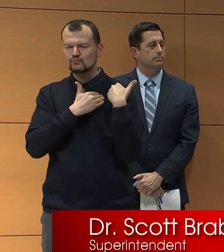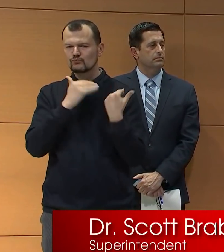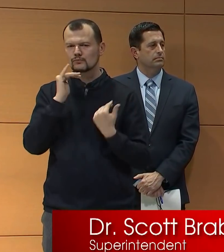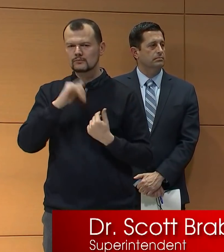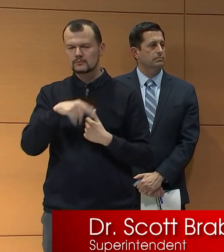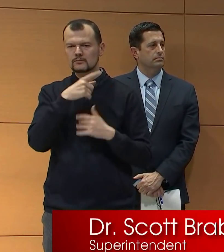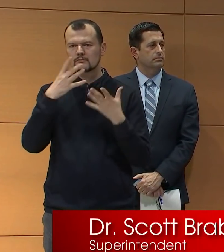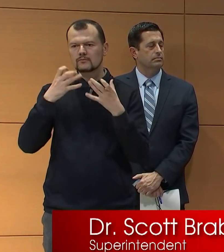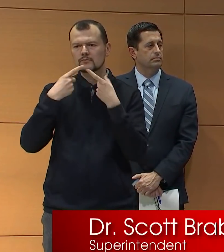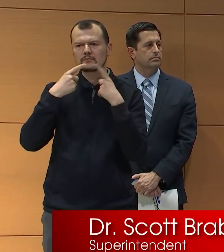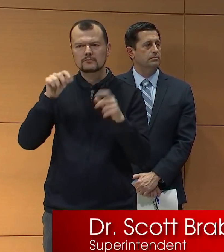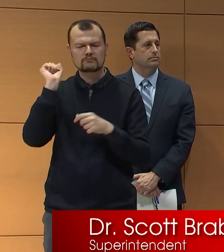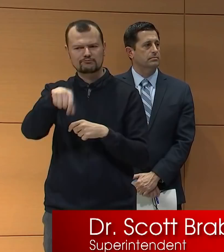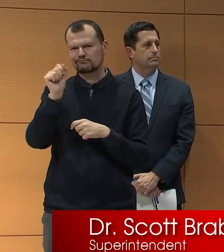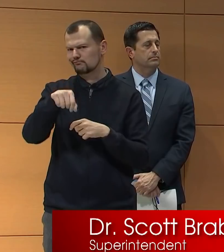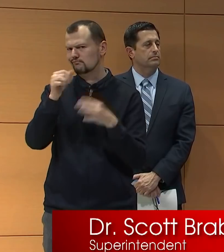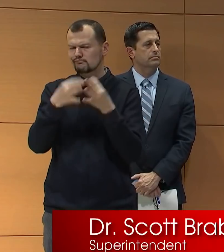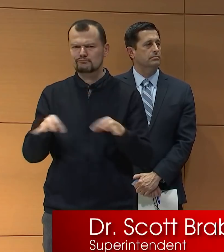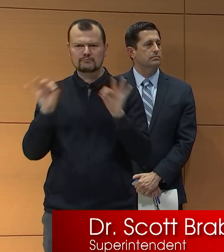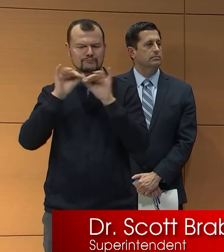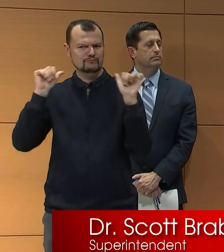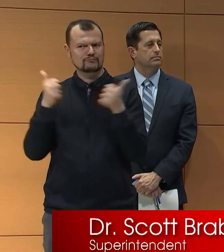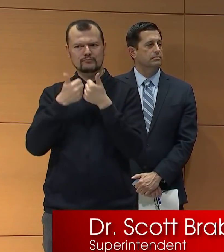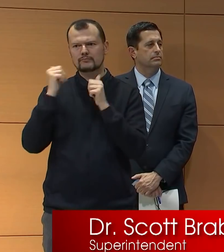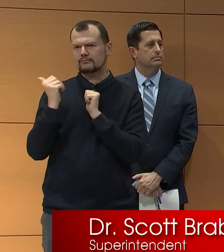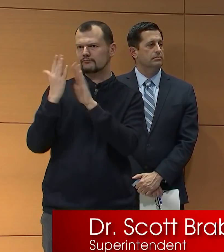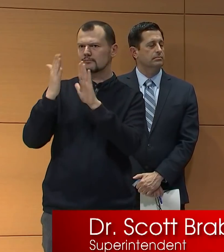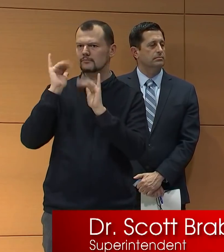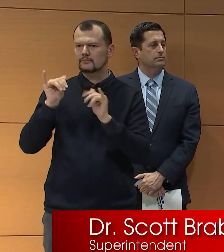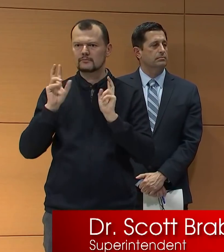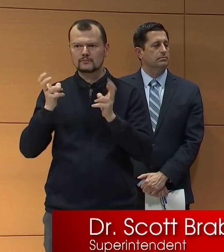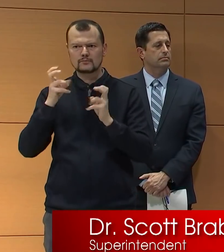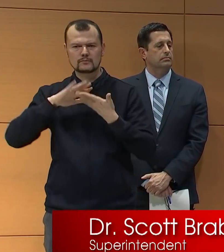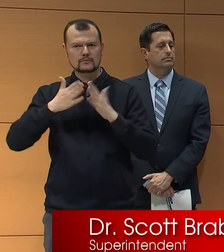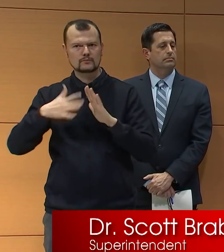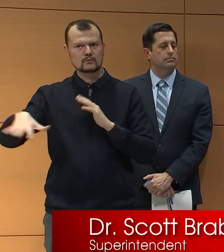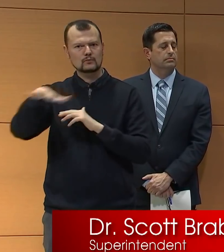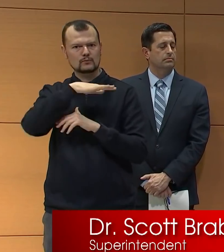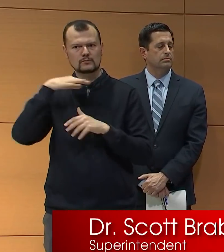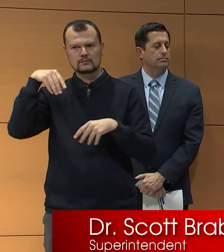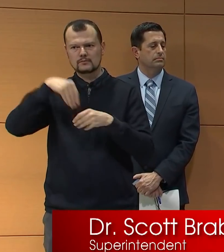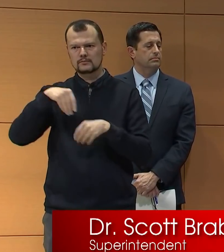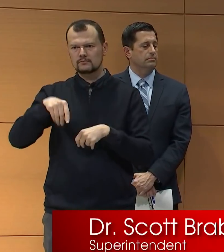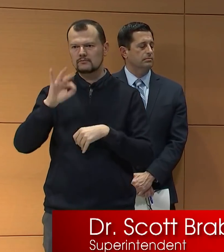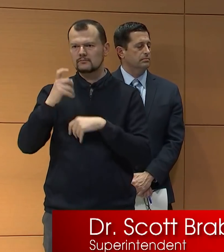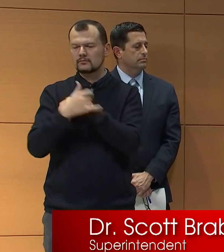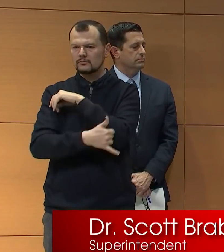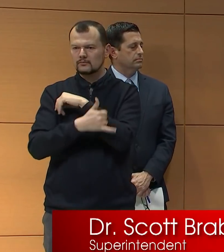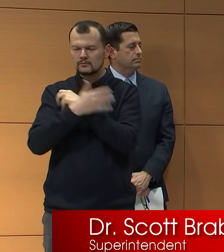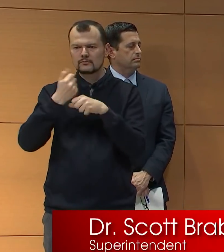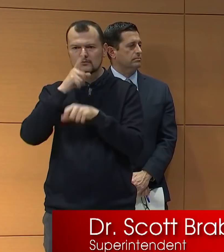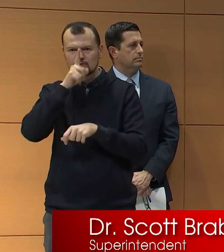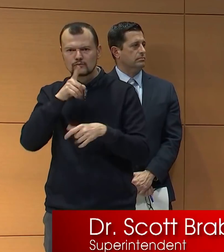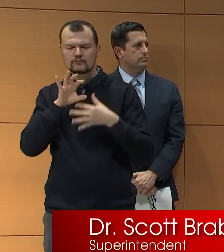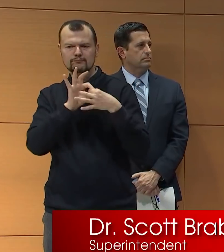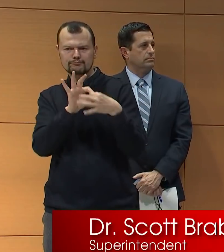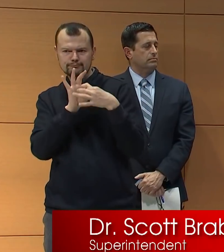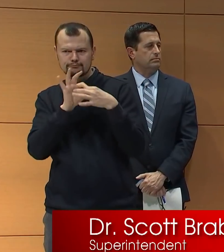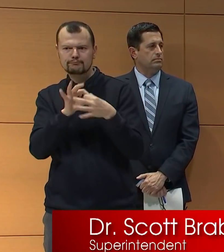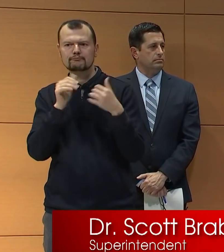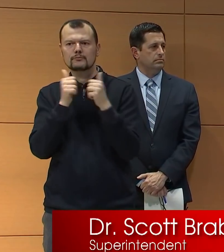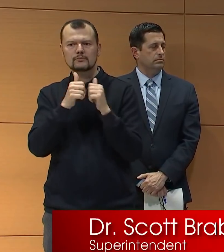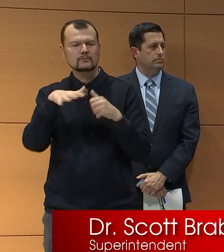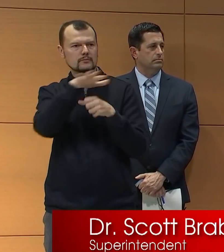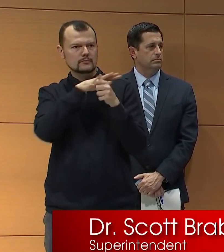that are before the community today. Our plan is to continue to monitor and work closely with our local health officials here in Fairfax